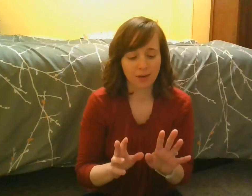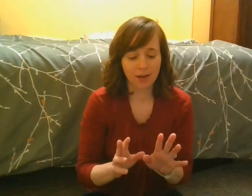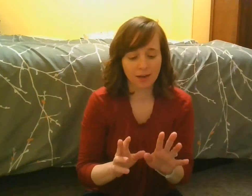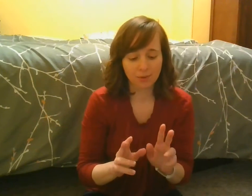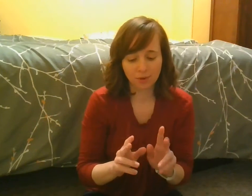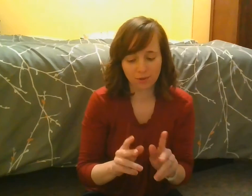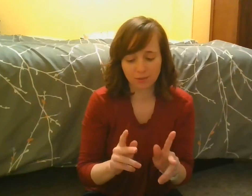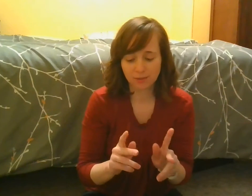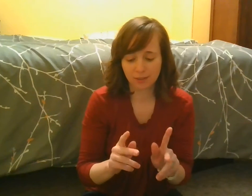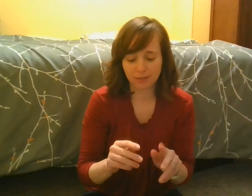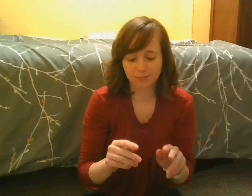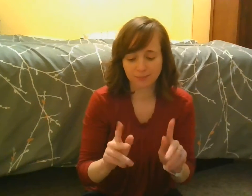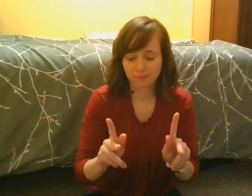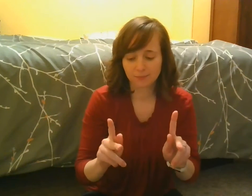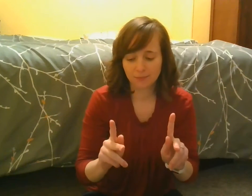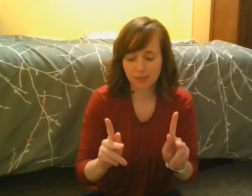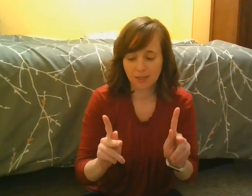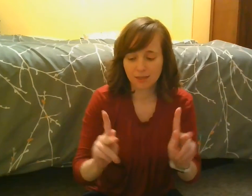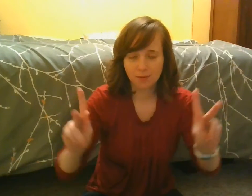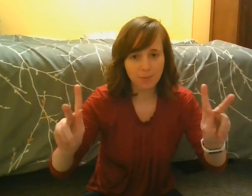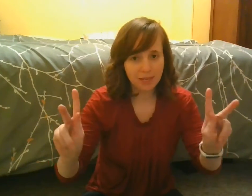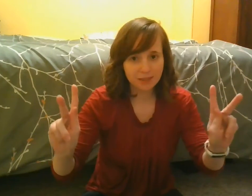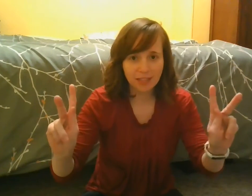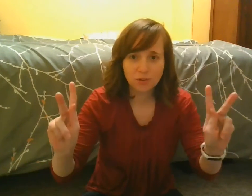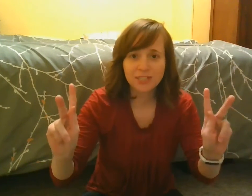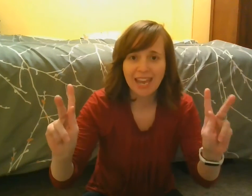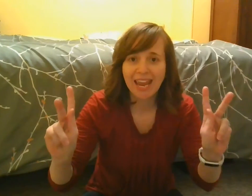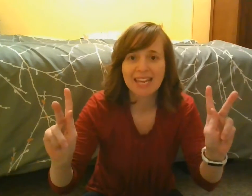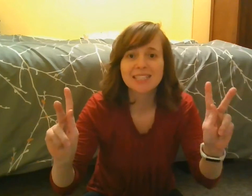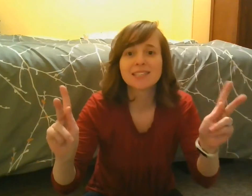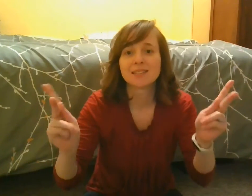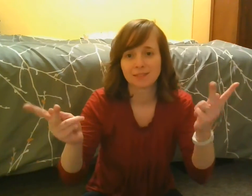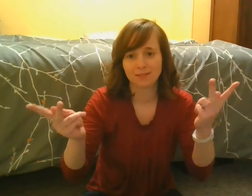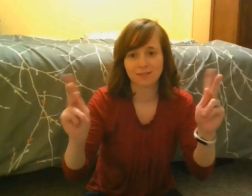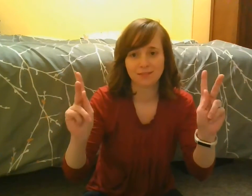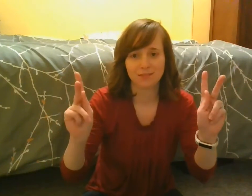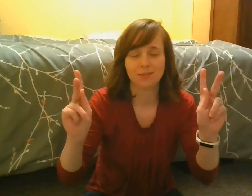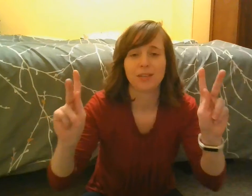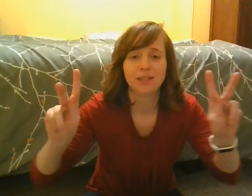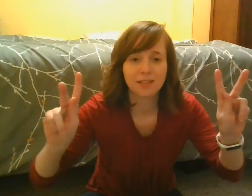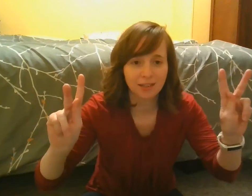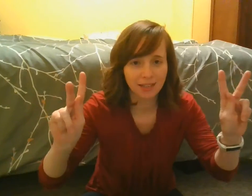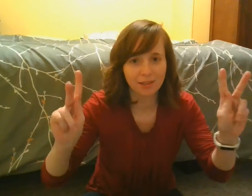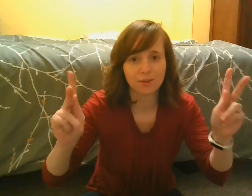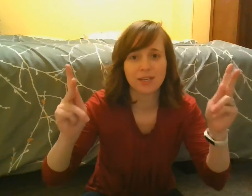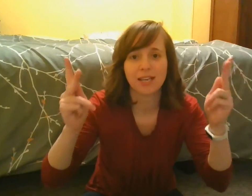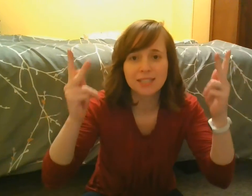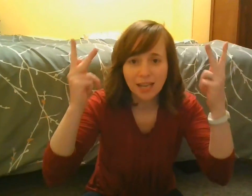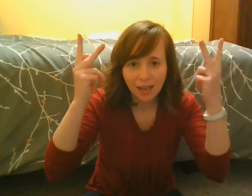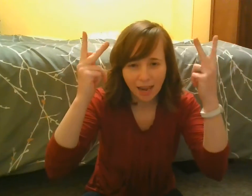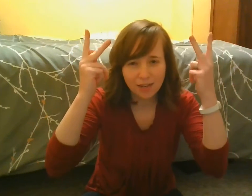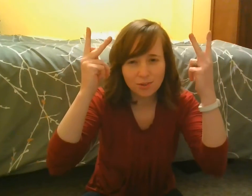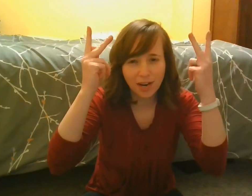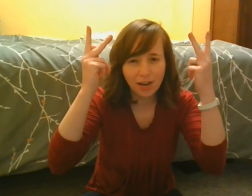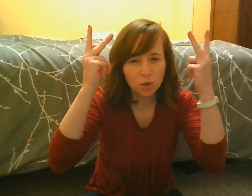I recall you make letter K's, okay, kind of like letter K's, and you kind of